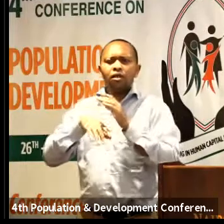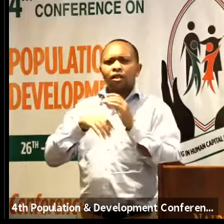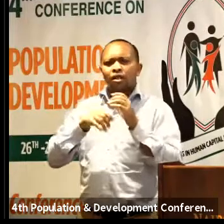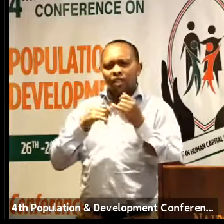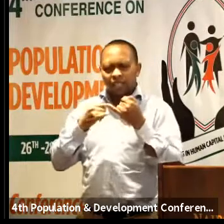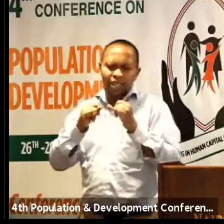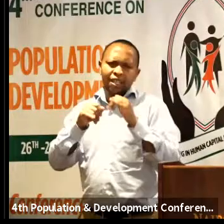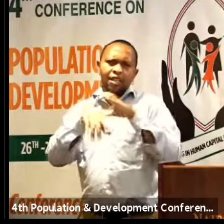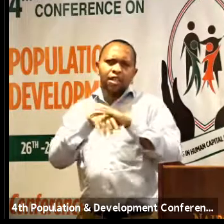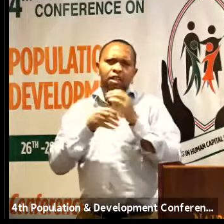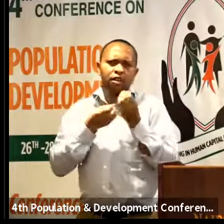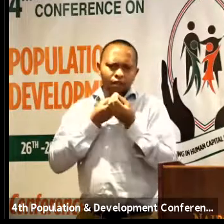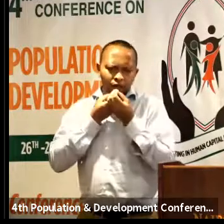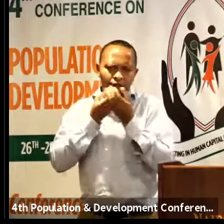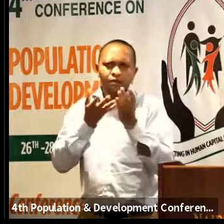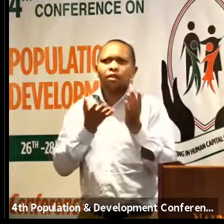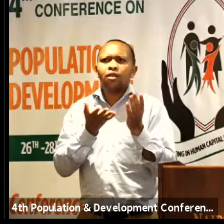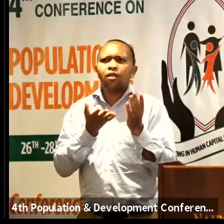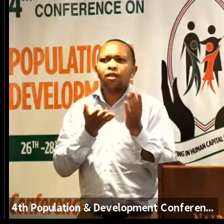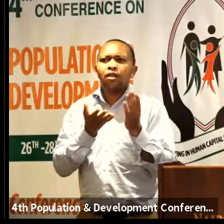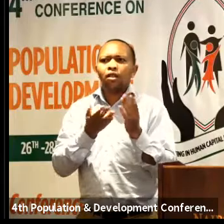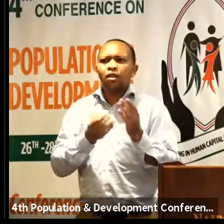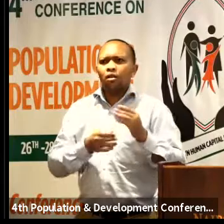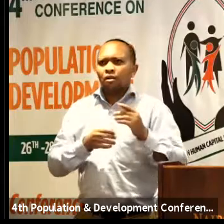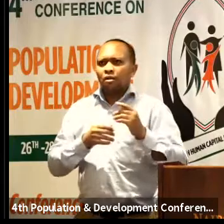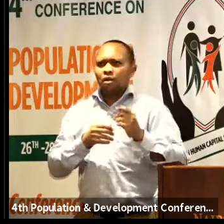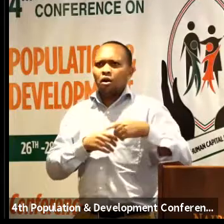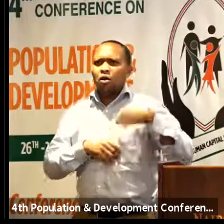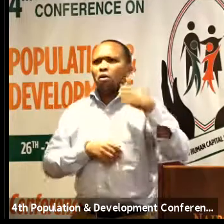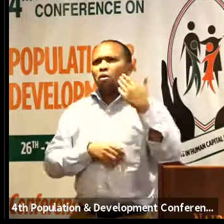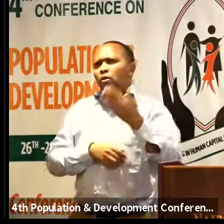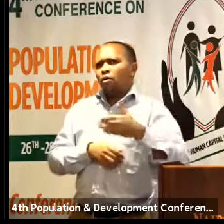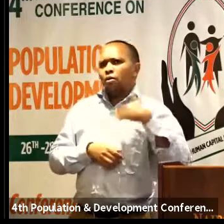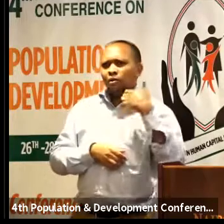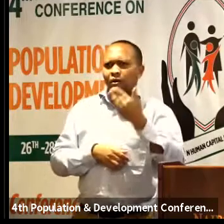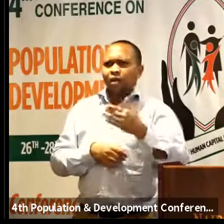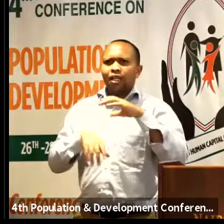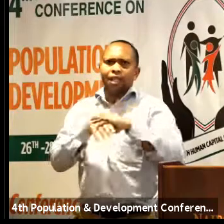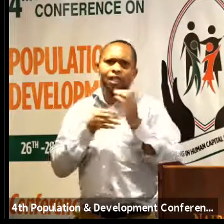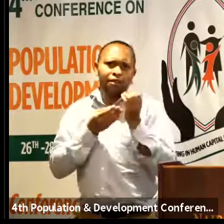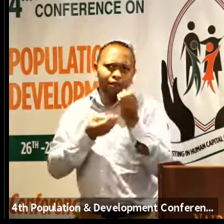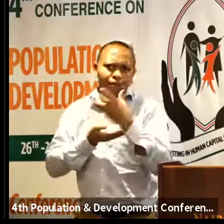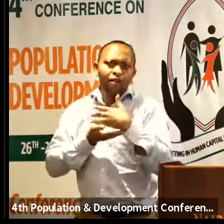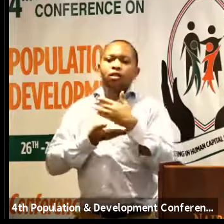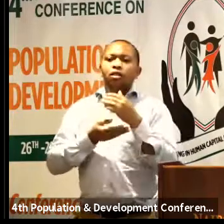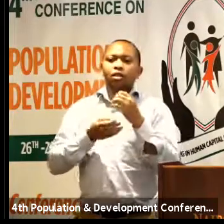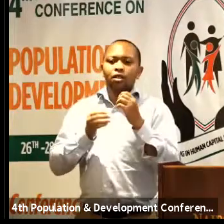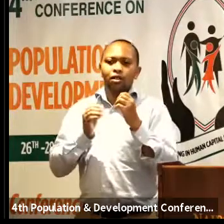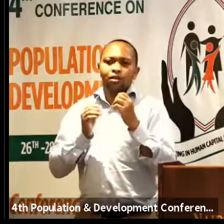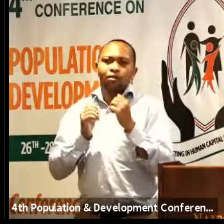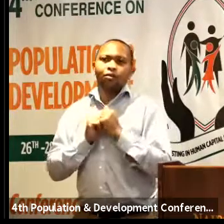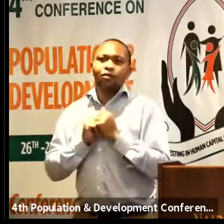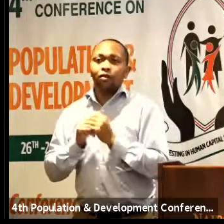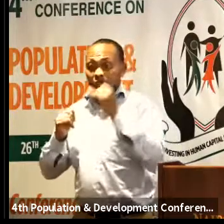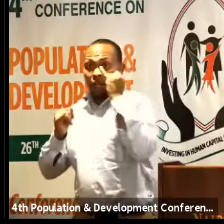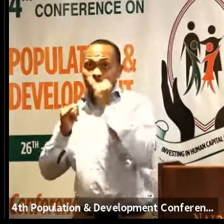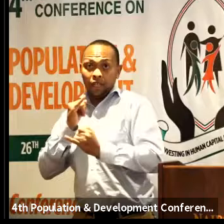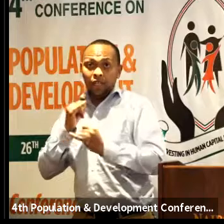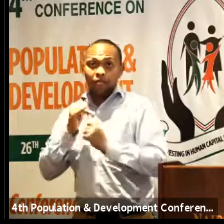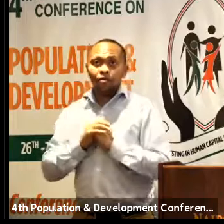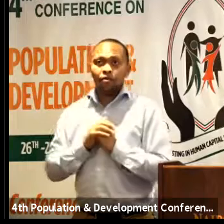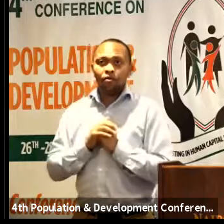this data in a more regular manner than just the 10 years that we have at the moment. And then lastly,